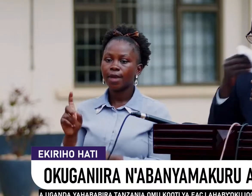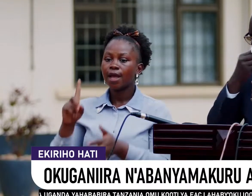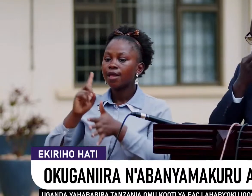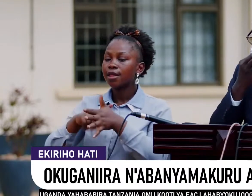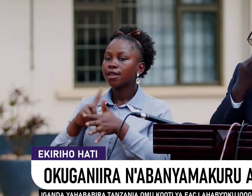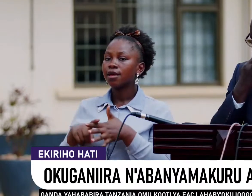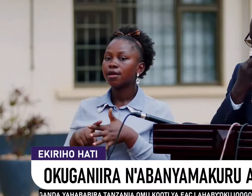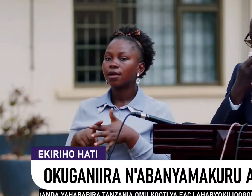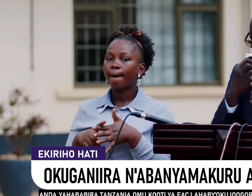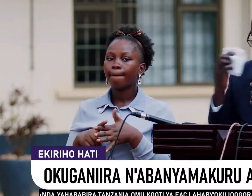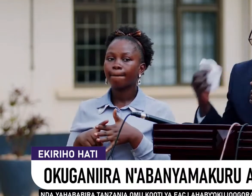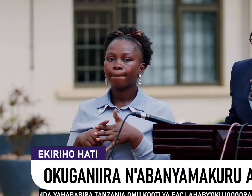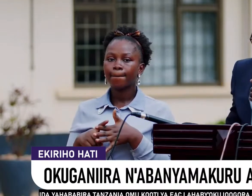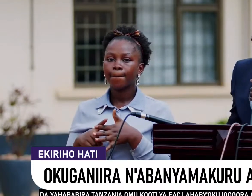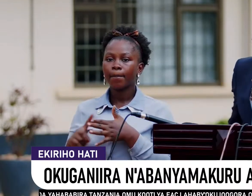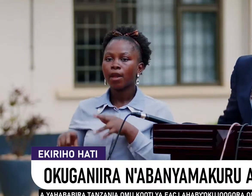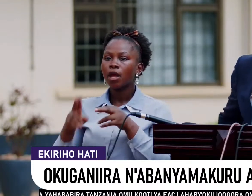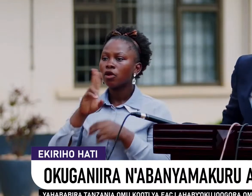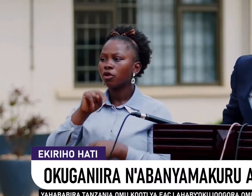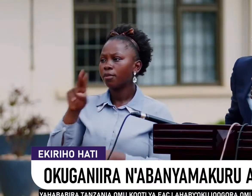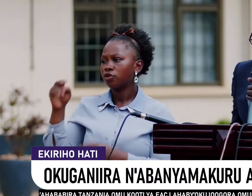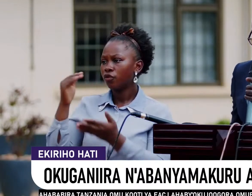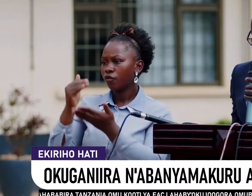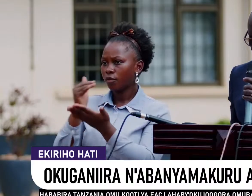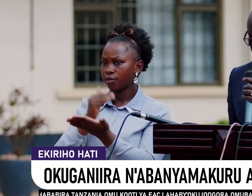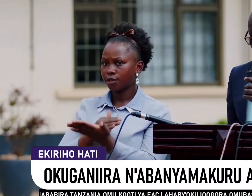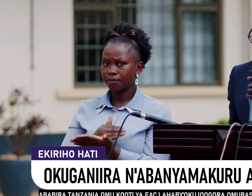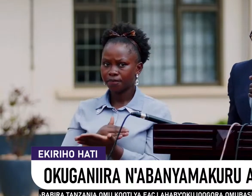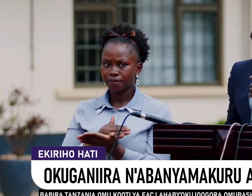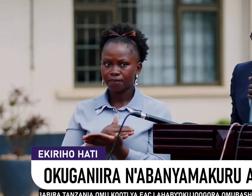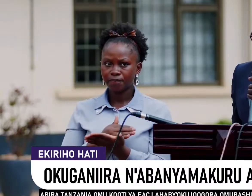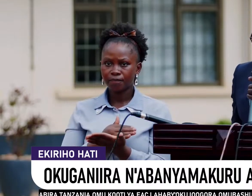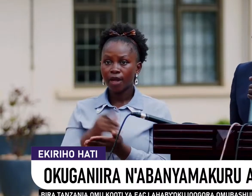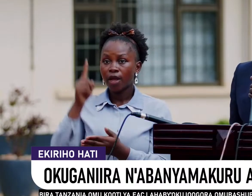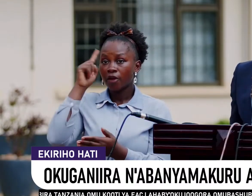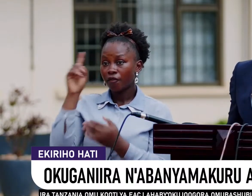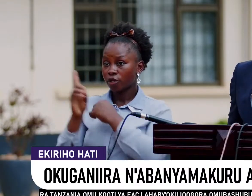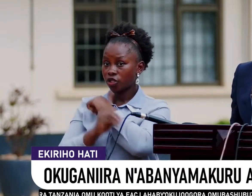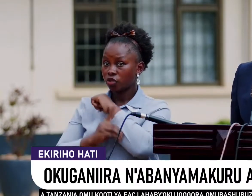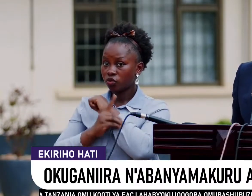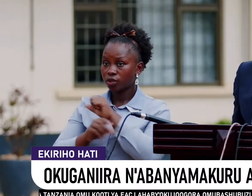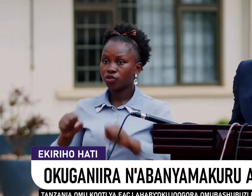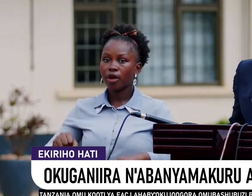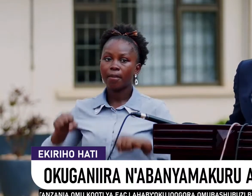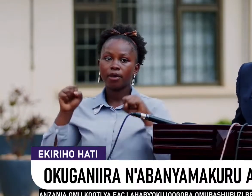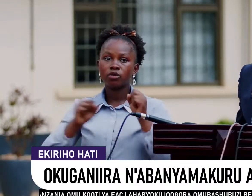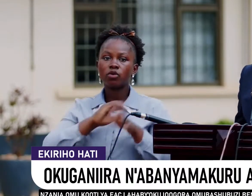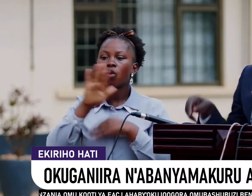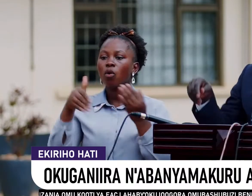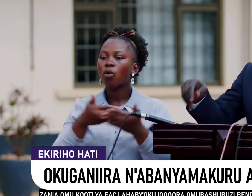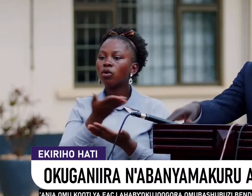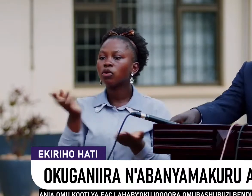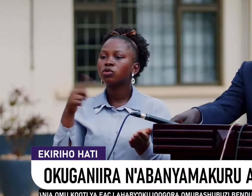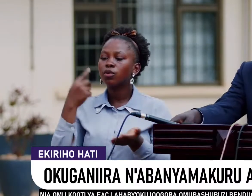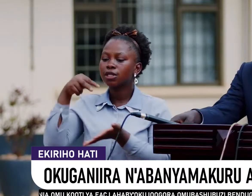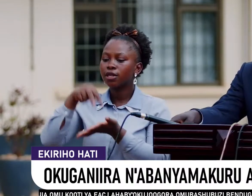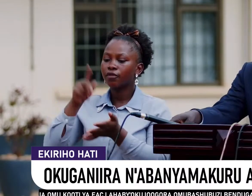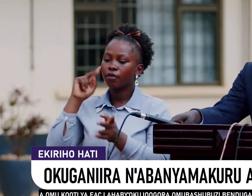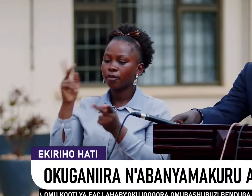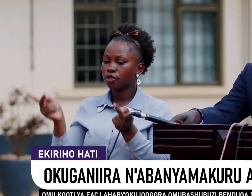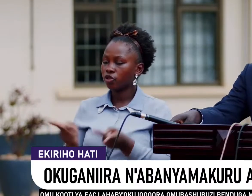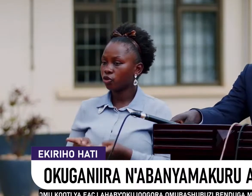Then the nomination forms for district chairpersons, all those who are vying for the